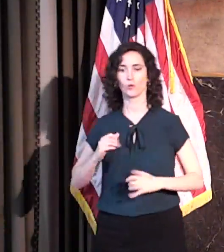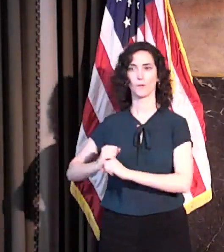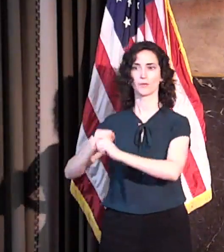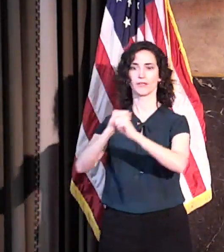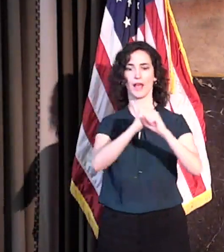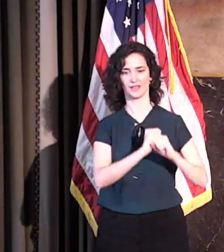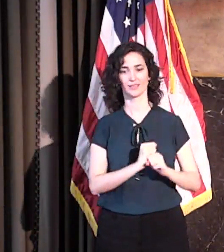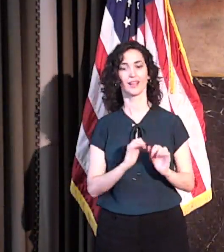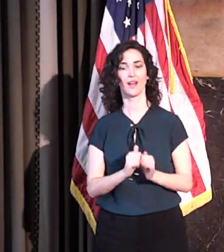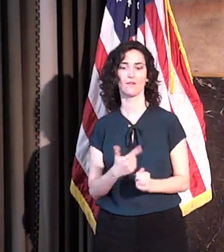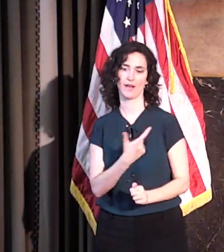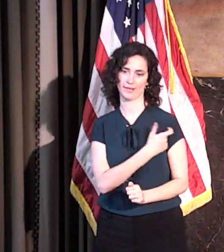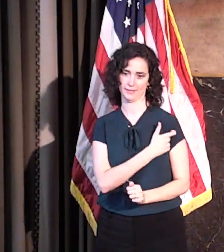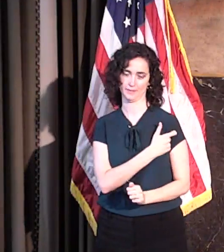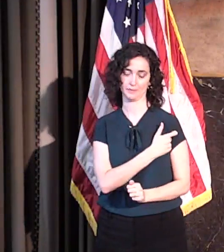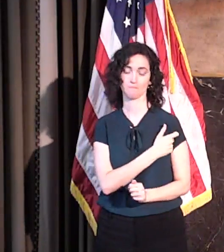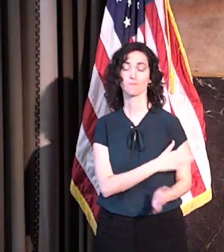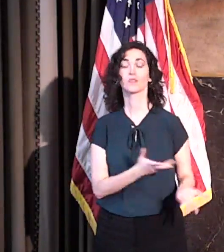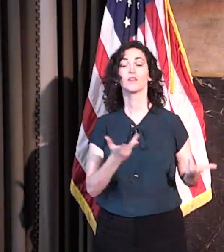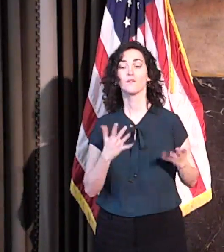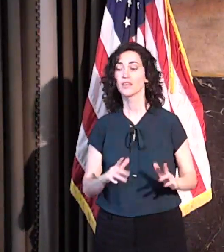questions if there are any.